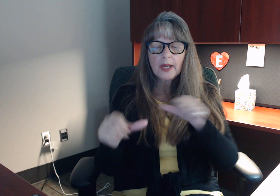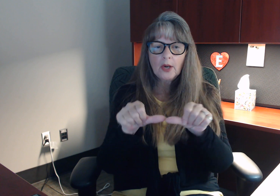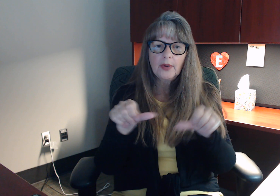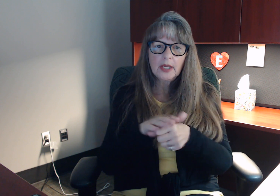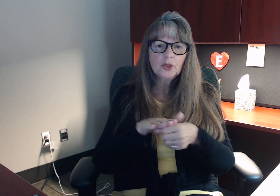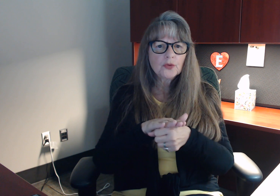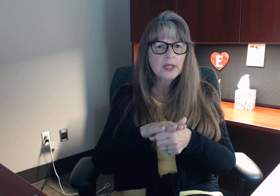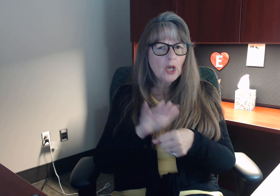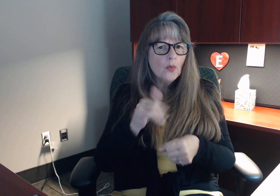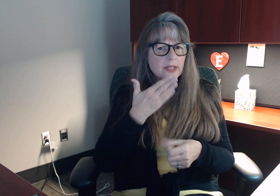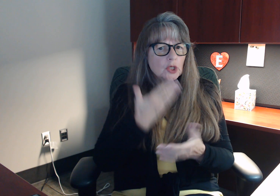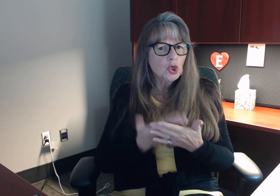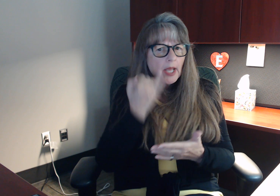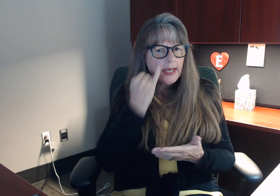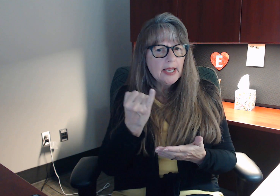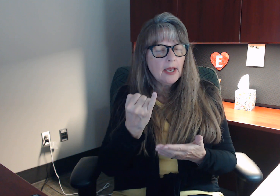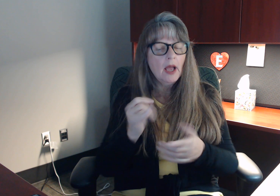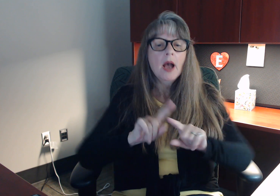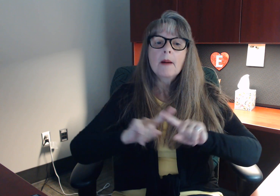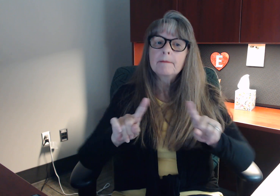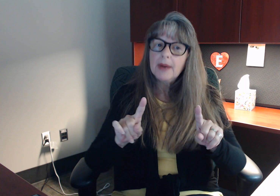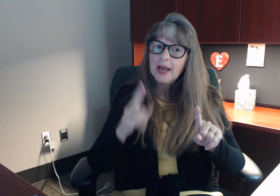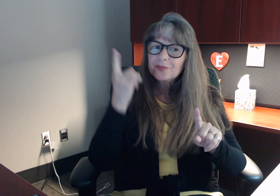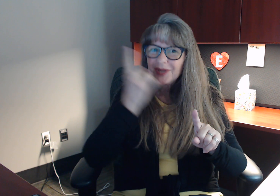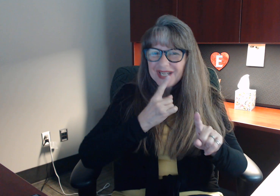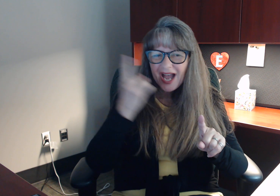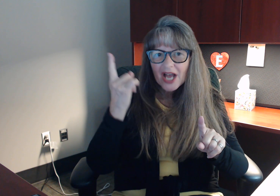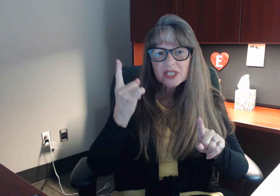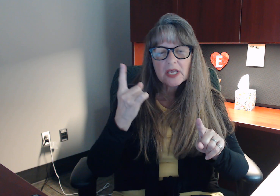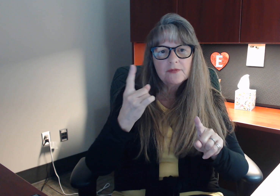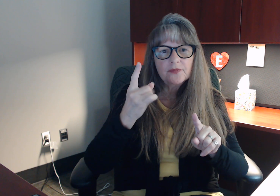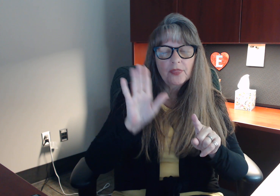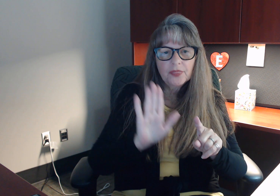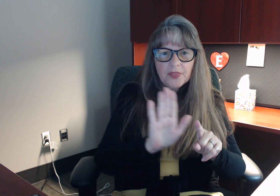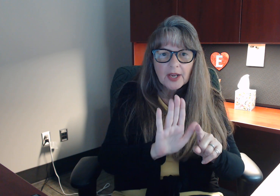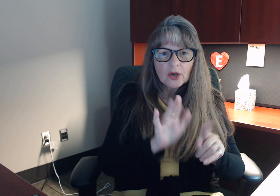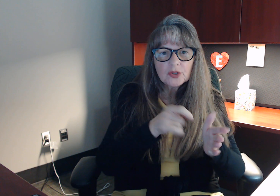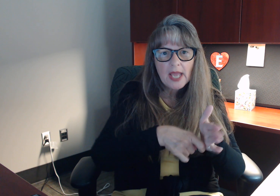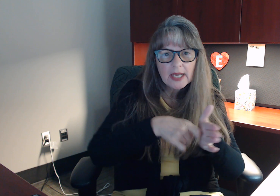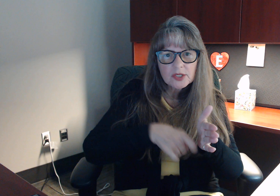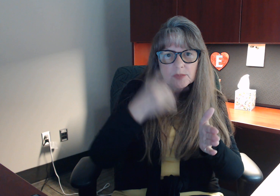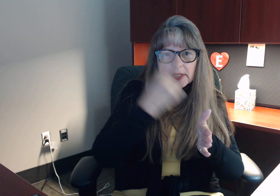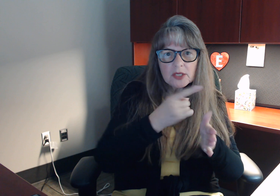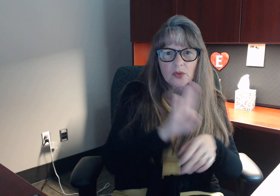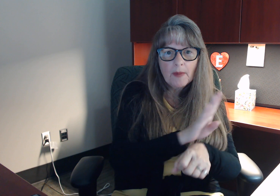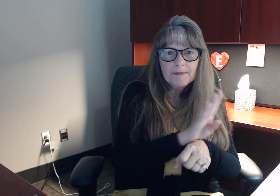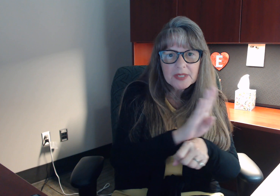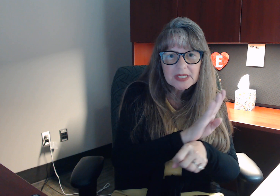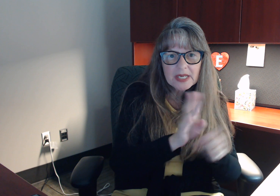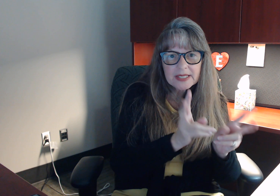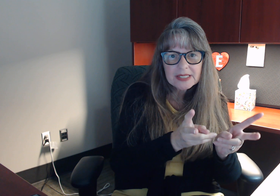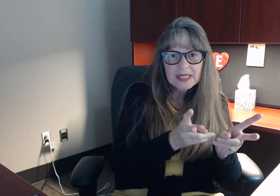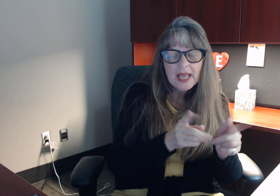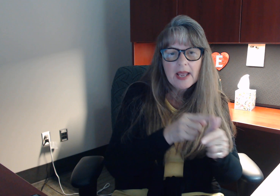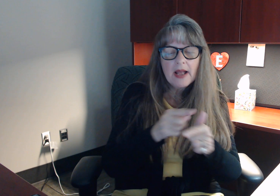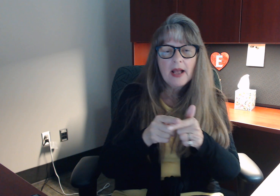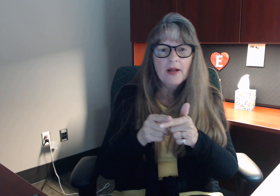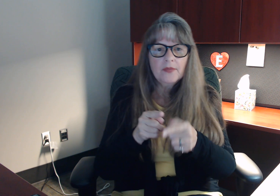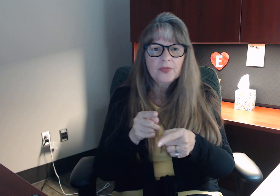area and you're thinking, oh, that's a good idea, but because of their taxes, because they're a business, then